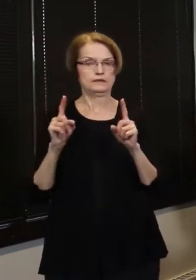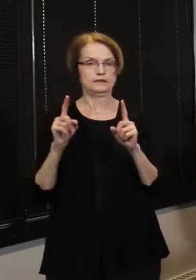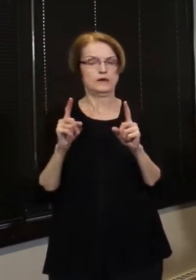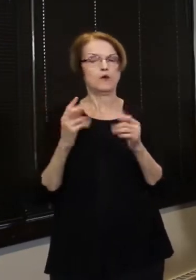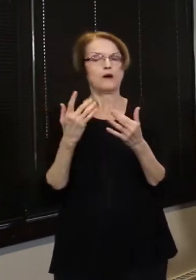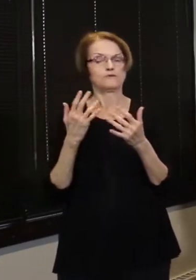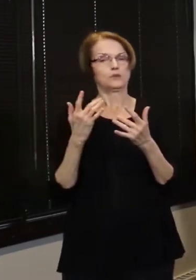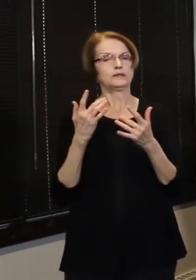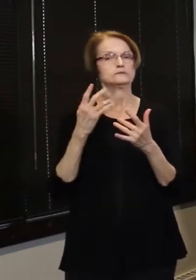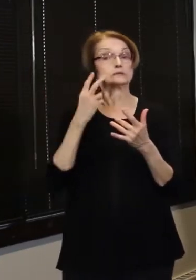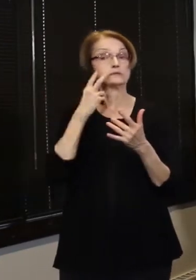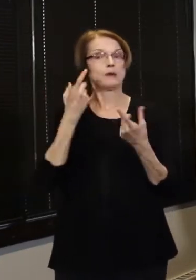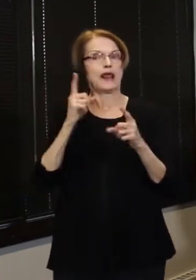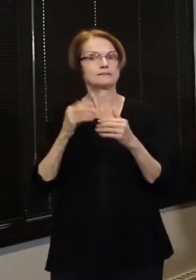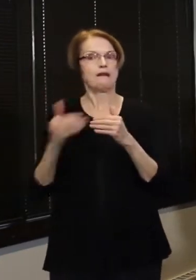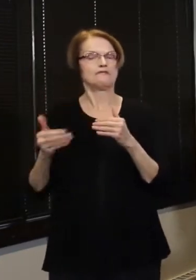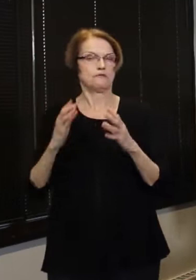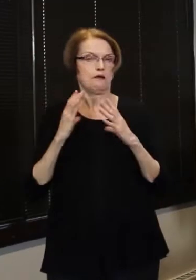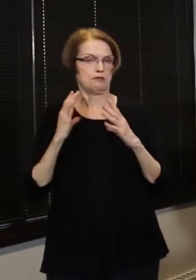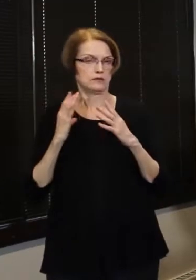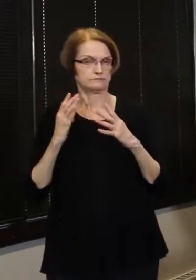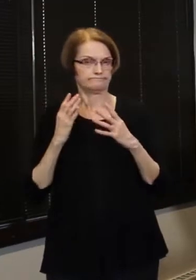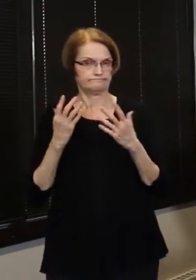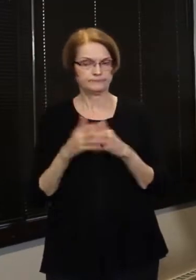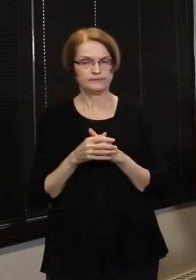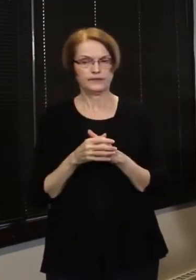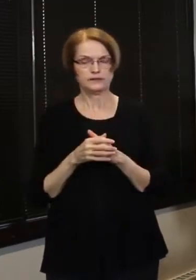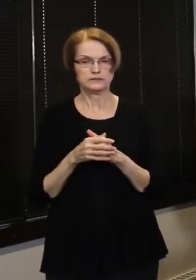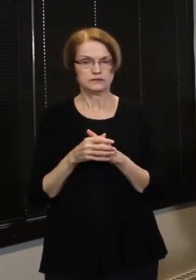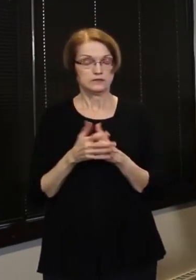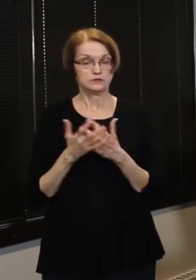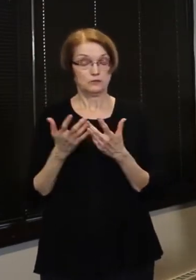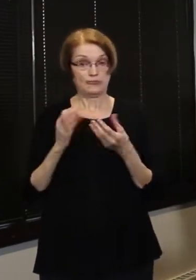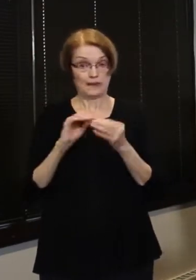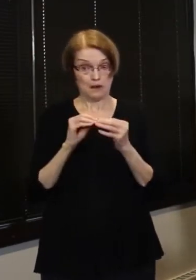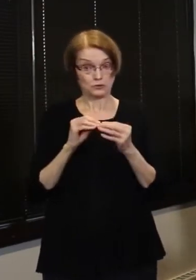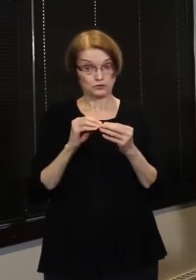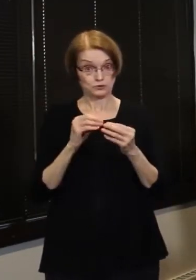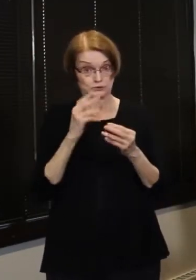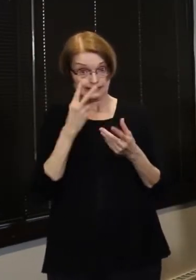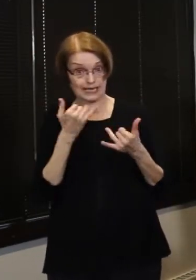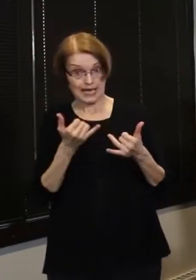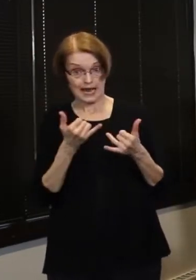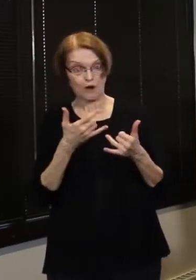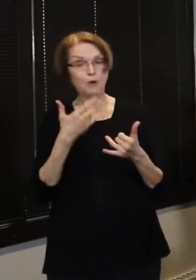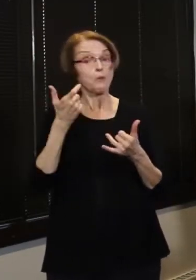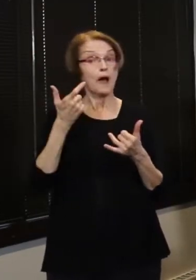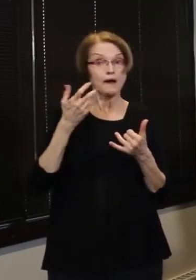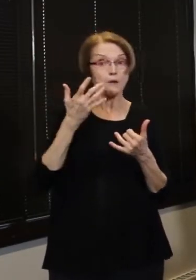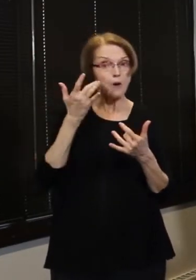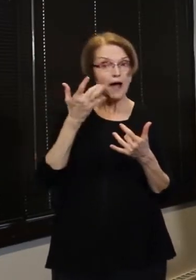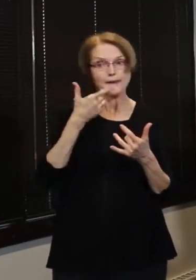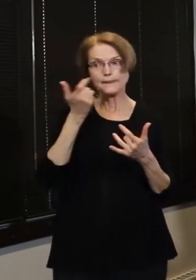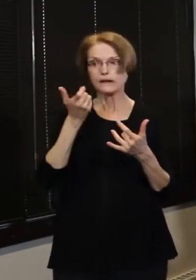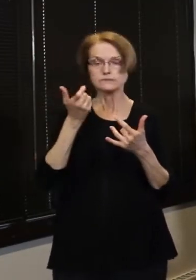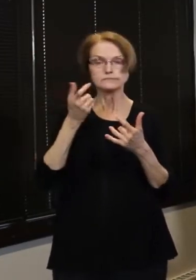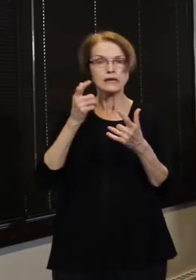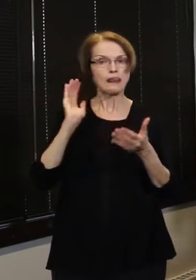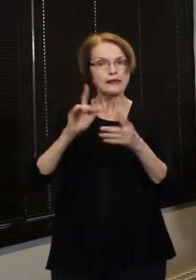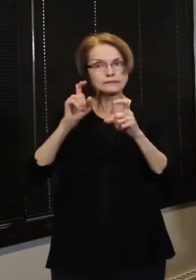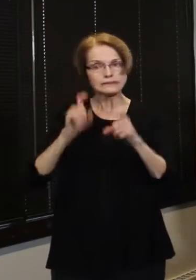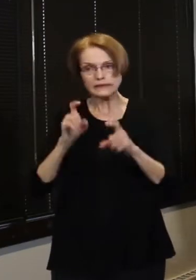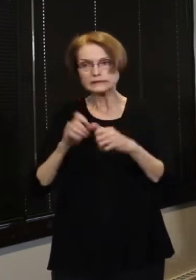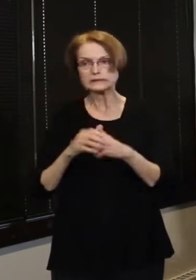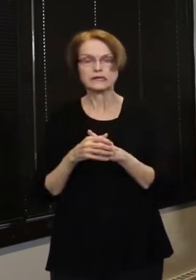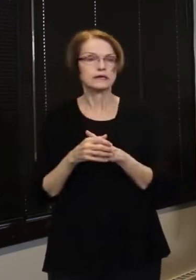occurring post-holiday. So the numbers that we're seeing because of decreased number of testing that is performed,